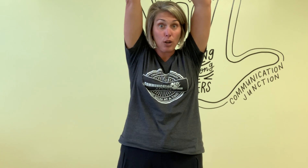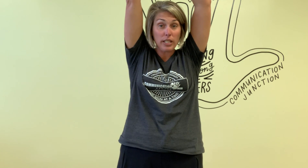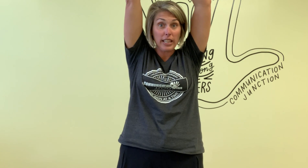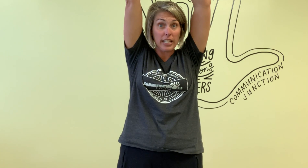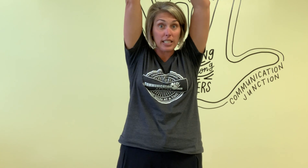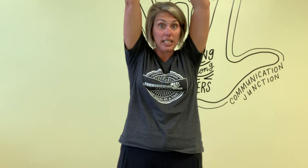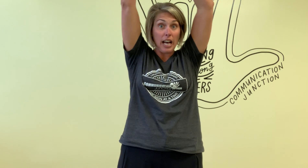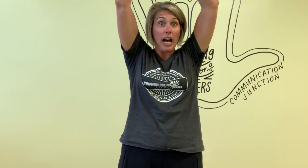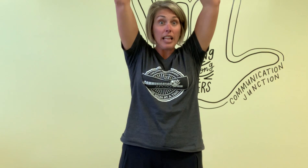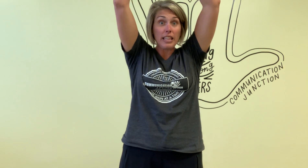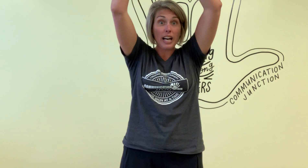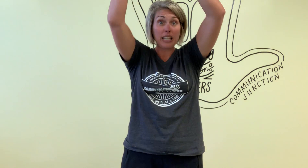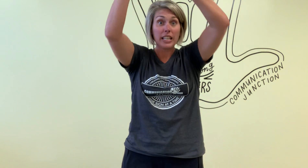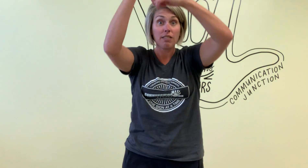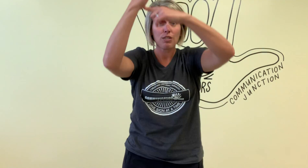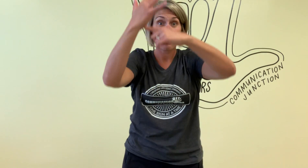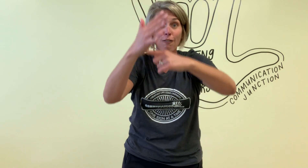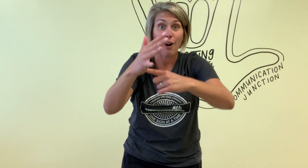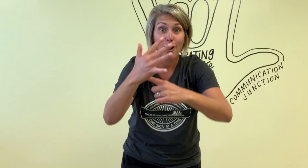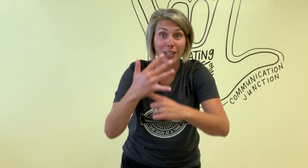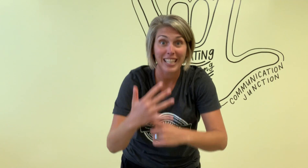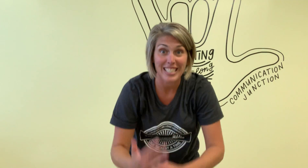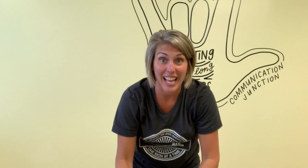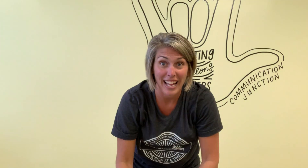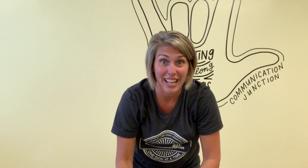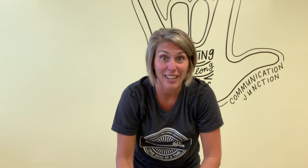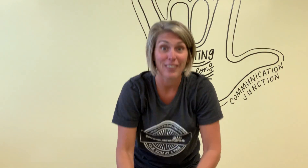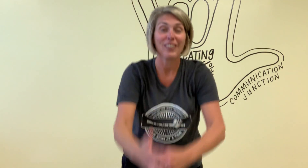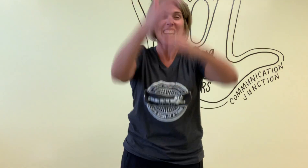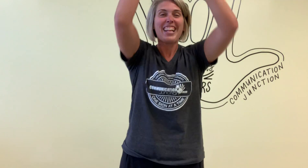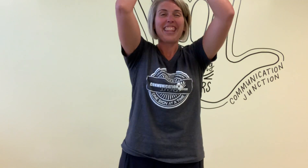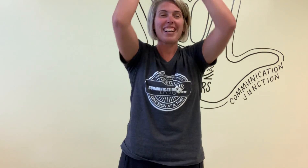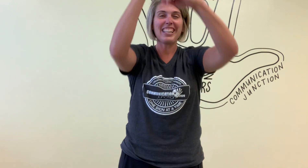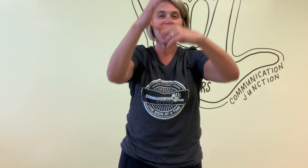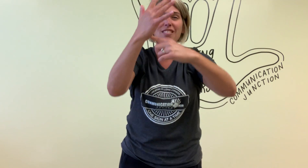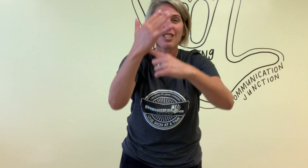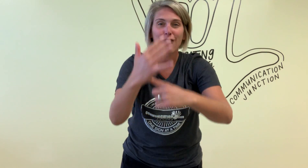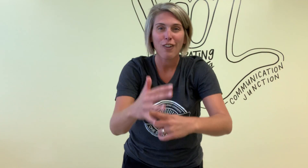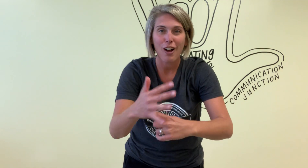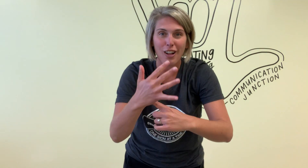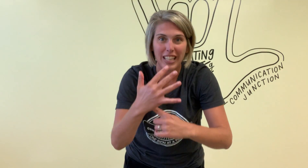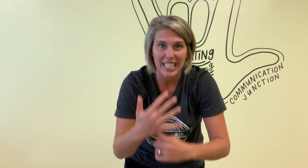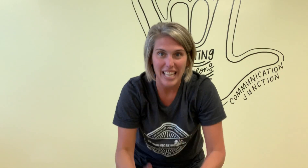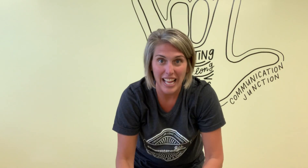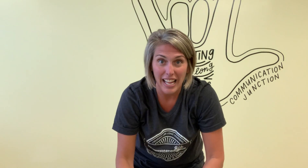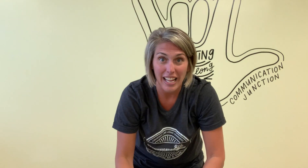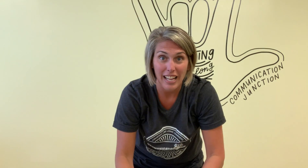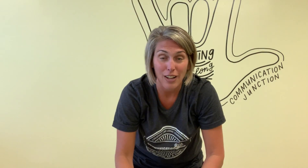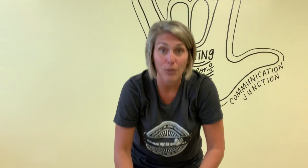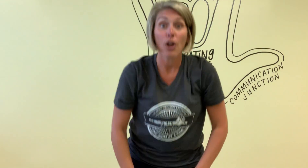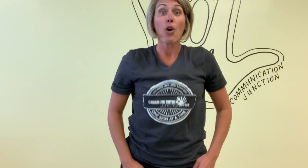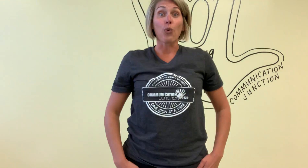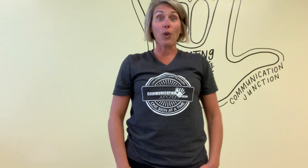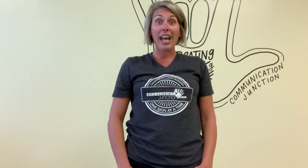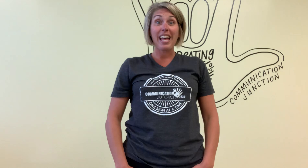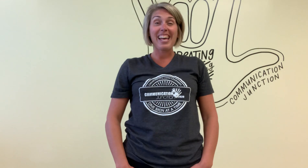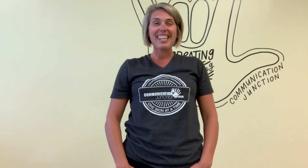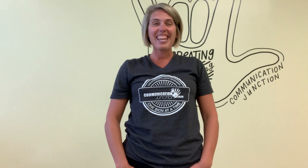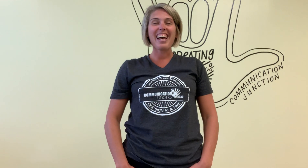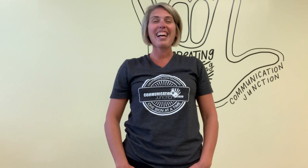this. The leaves are falling down. The leaves are falling down. Red,